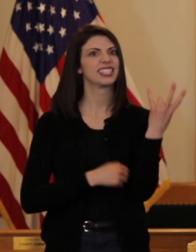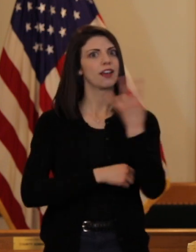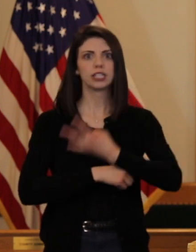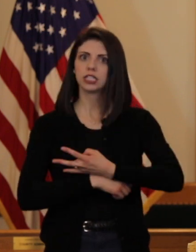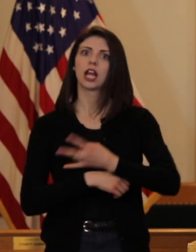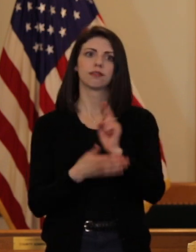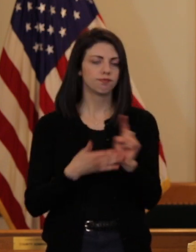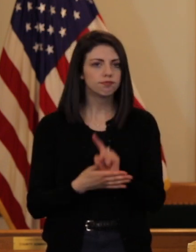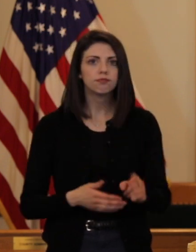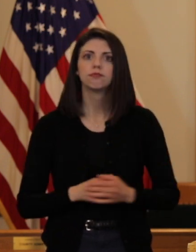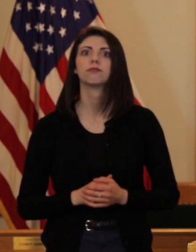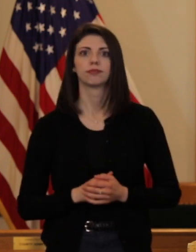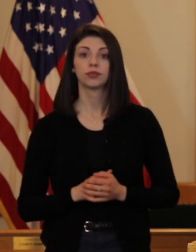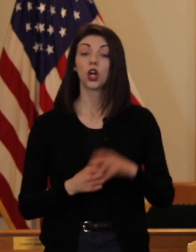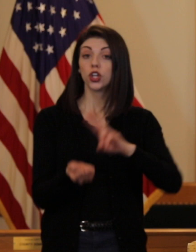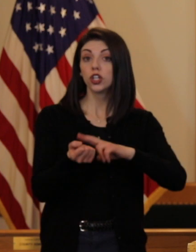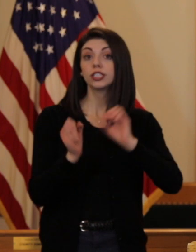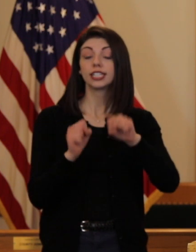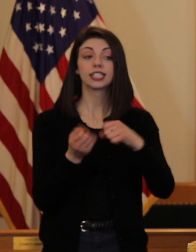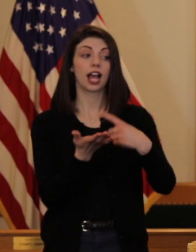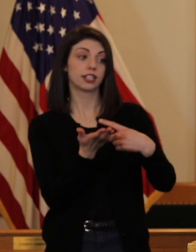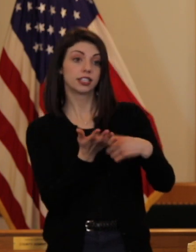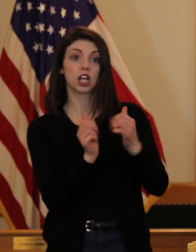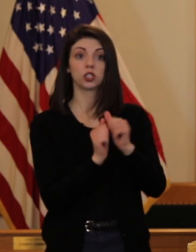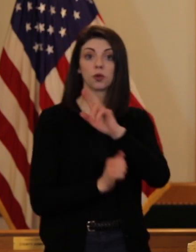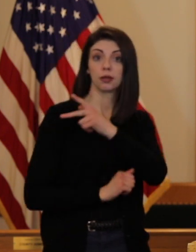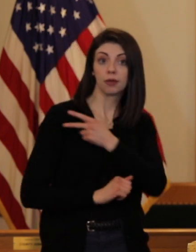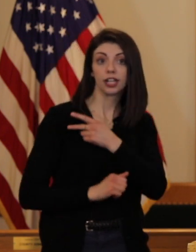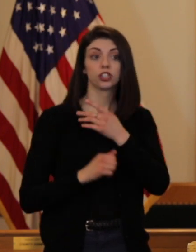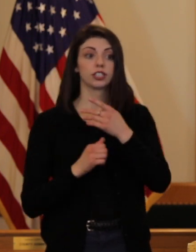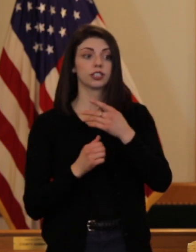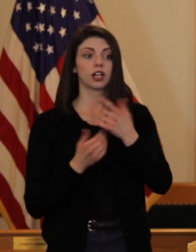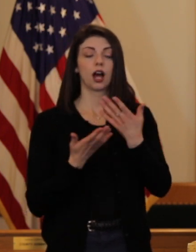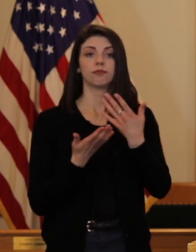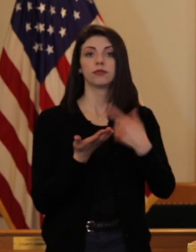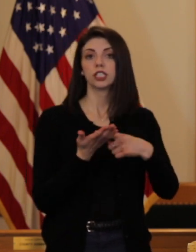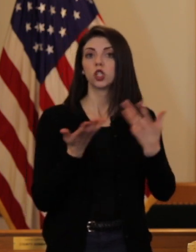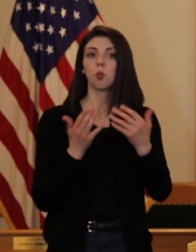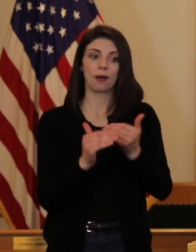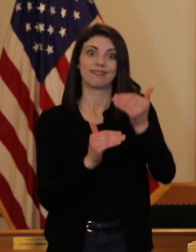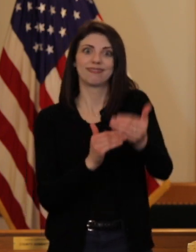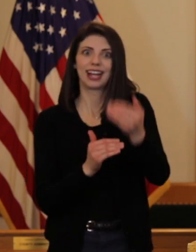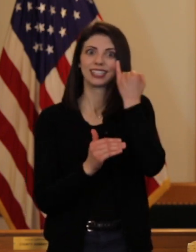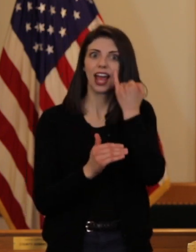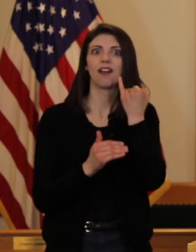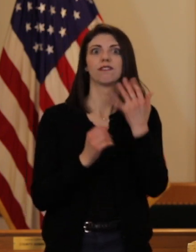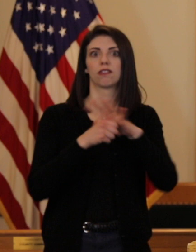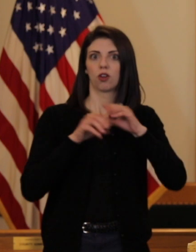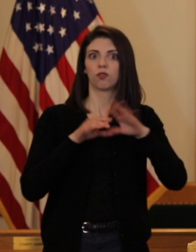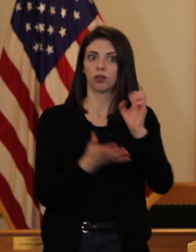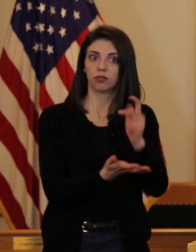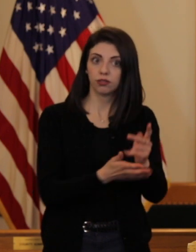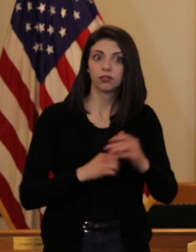can talk with a nurse about symptoms and scheduling a test for COVID-19, and they can get information on state guidelines and other